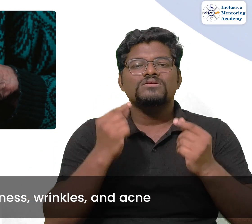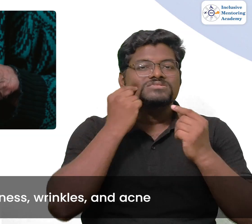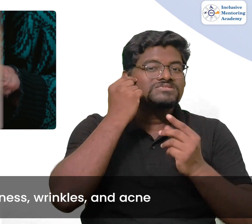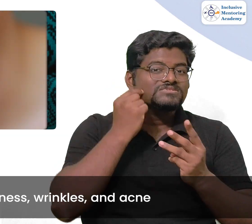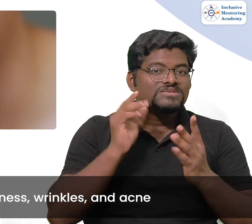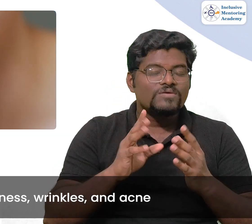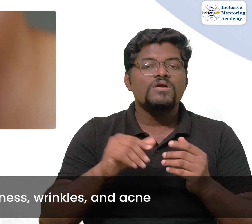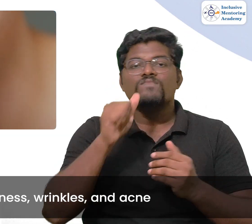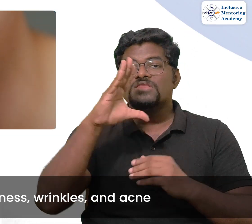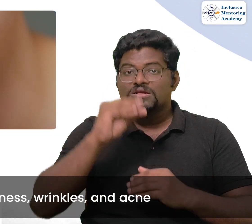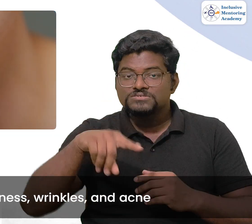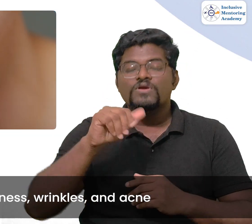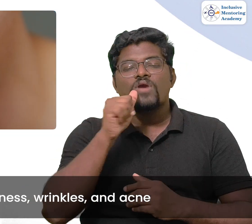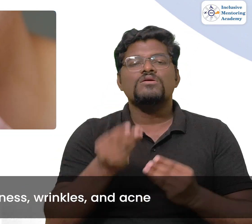and acne.